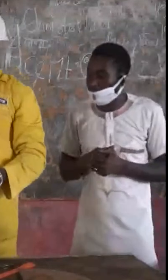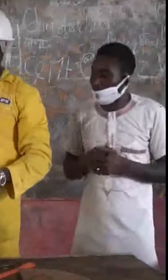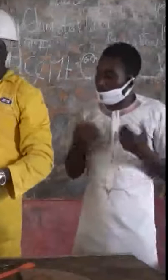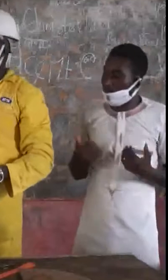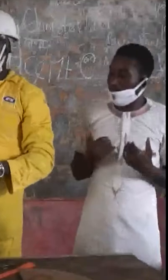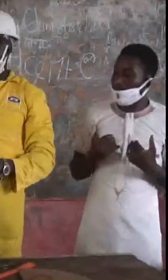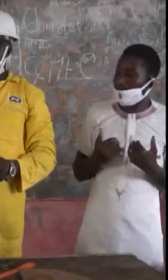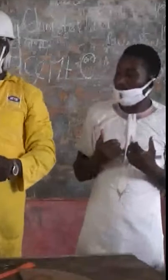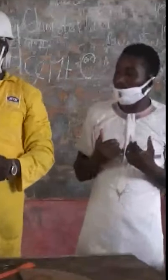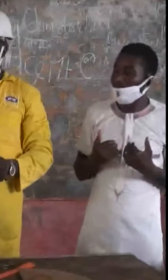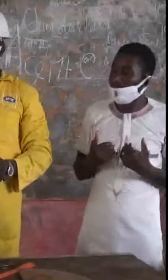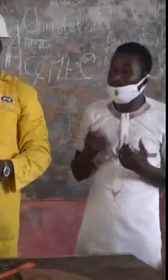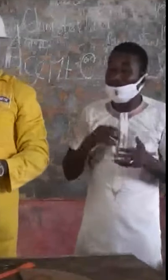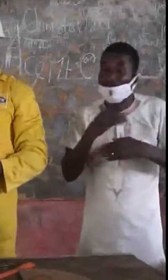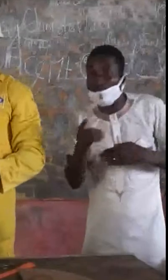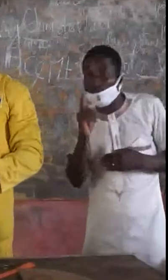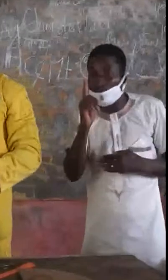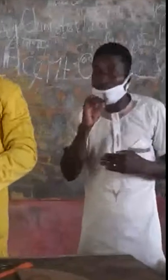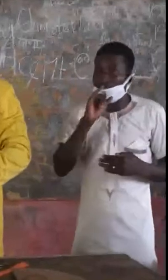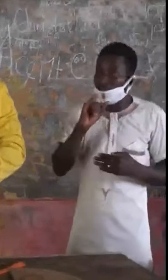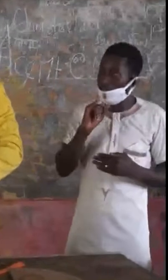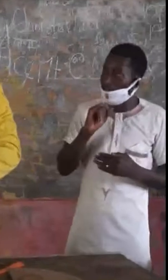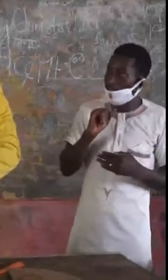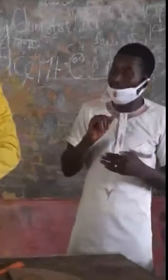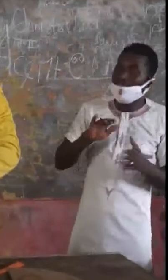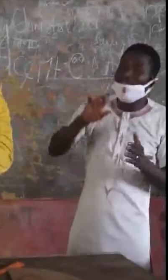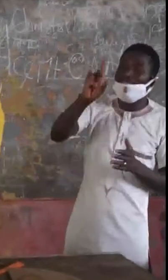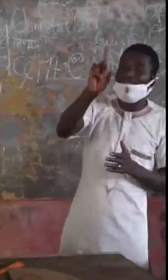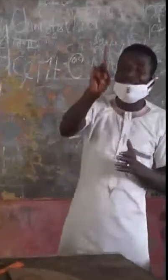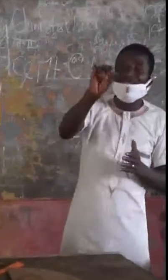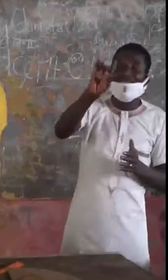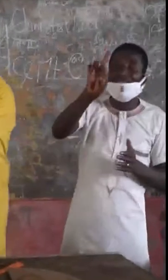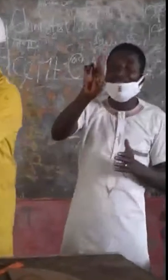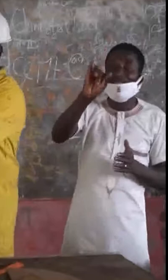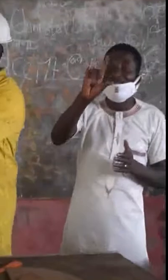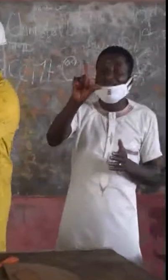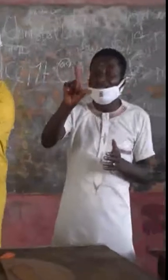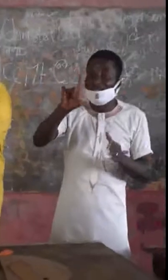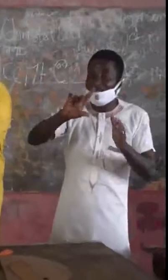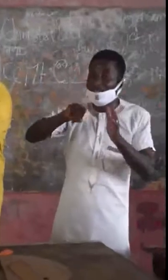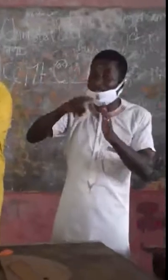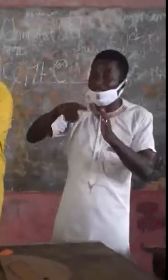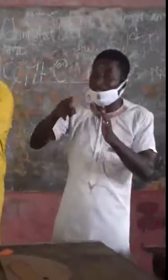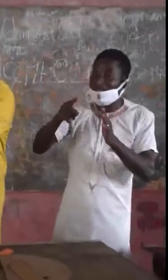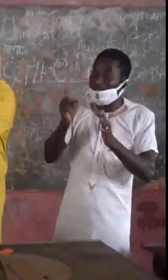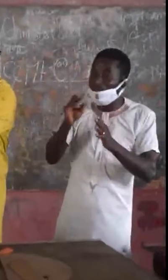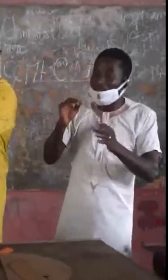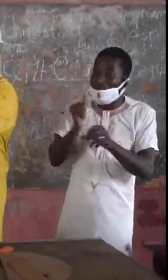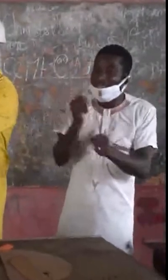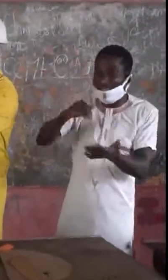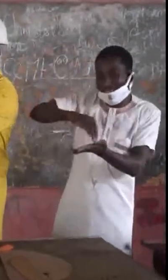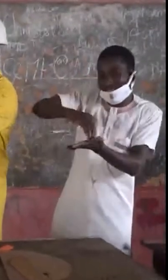Now, like I said, the next operation is the drilling, where we'll make a center punch